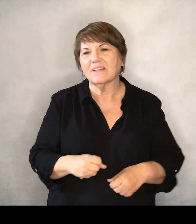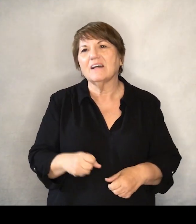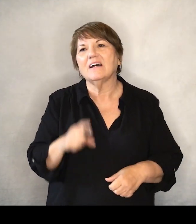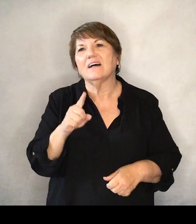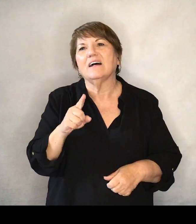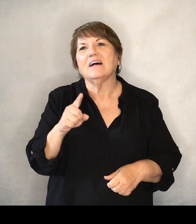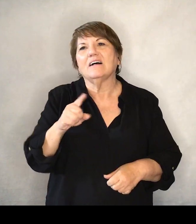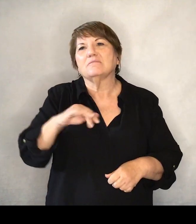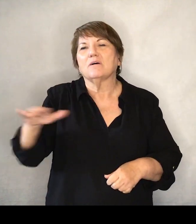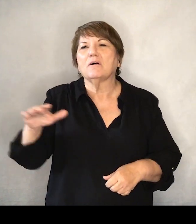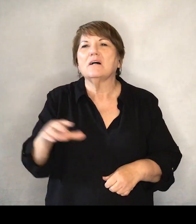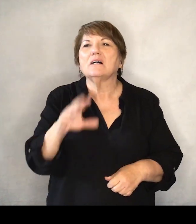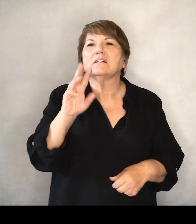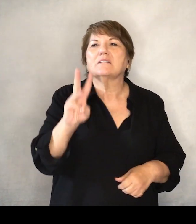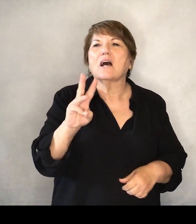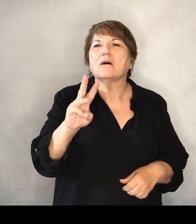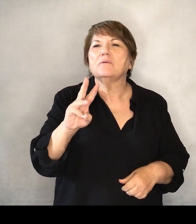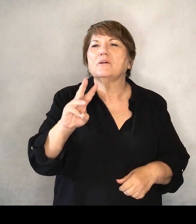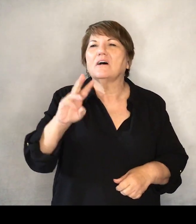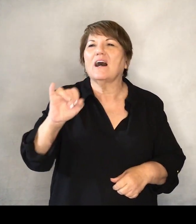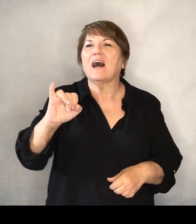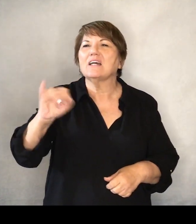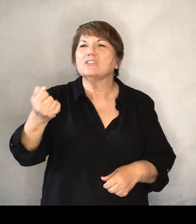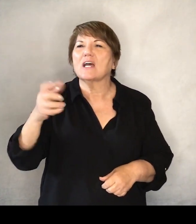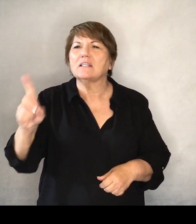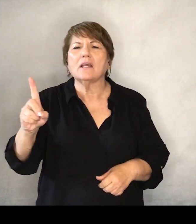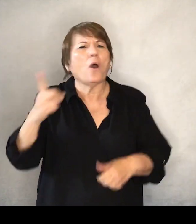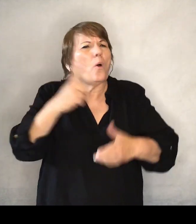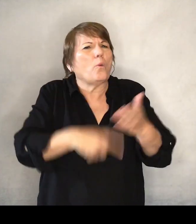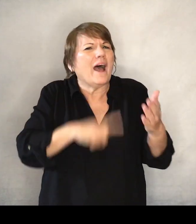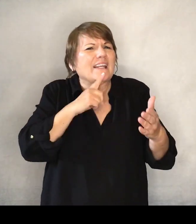WIJD. So what is Jesus doing?